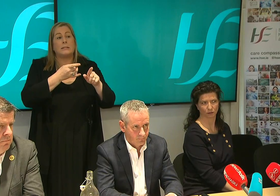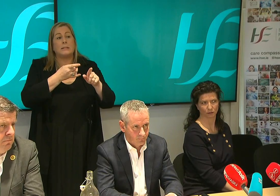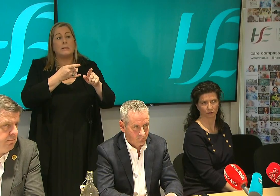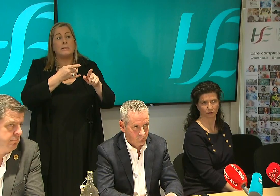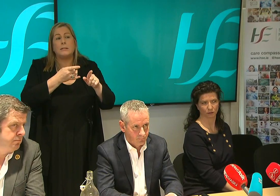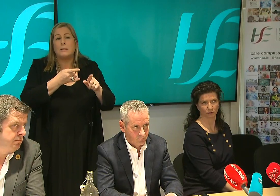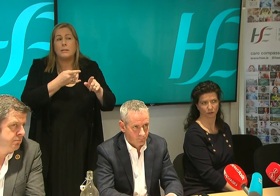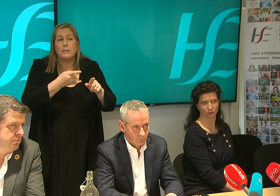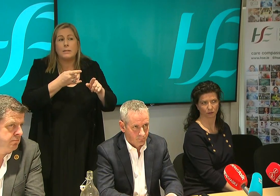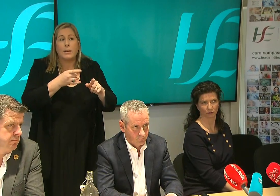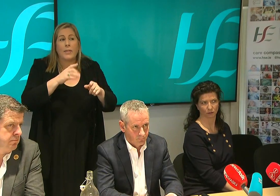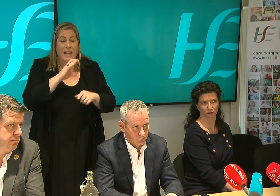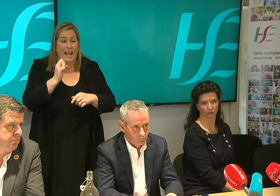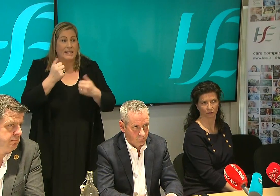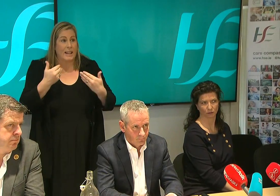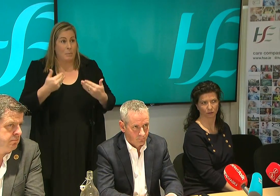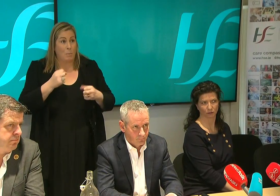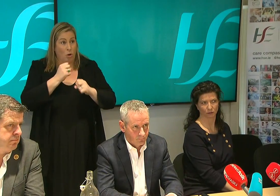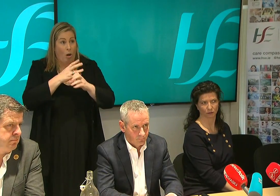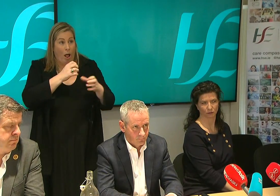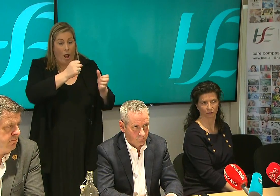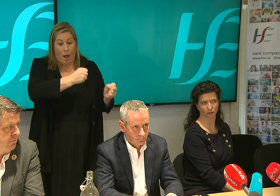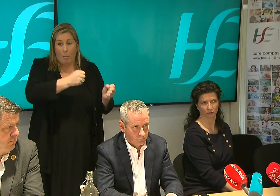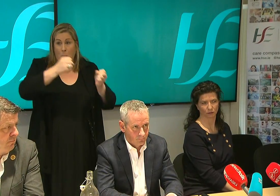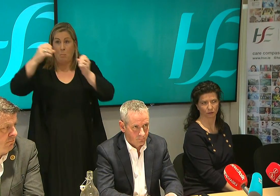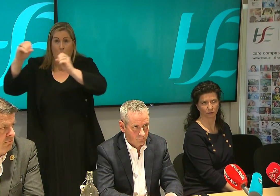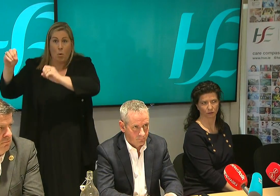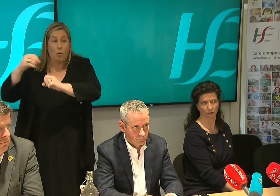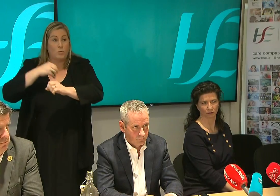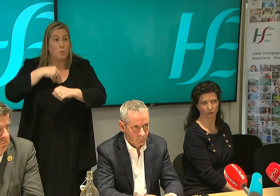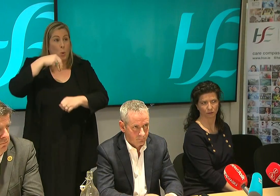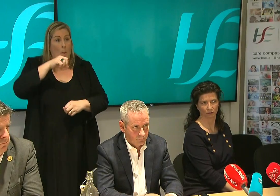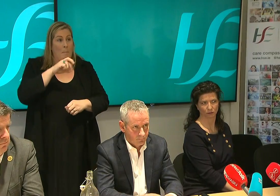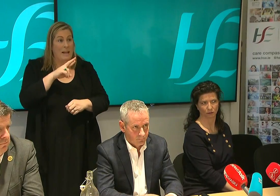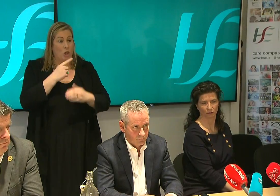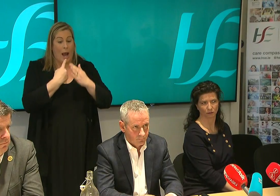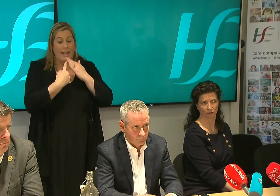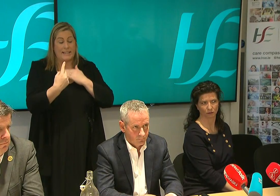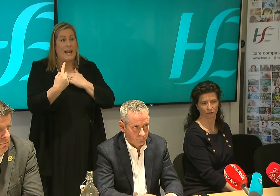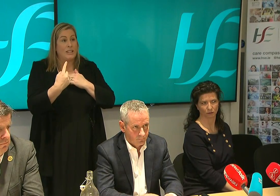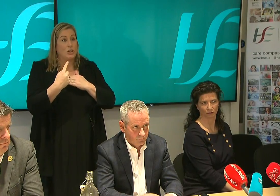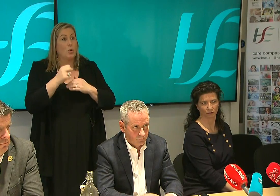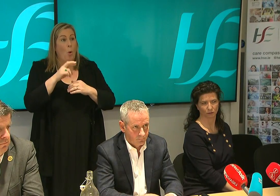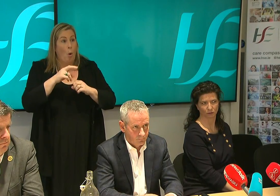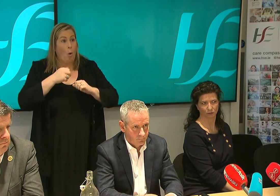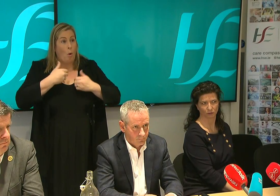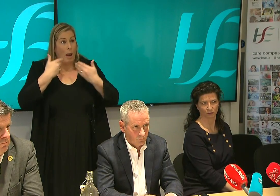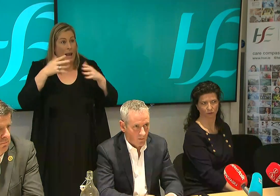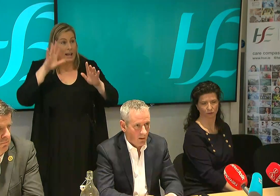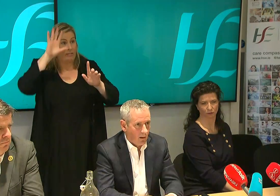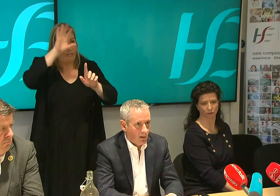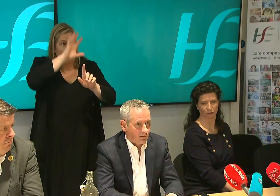have 6 cases in the country at the moment. Are all of them being moved from the national isolation unit in the matter as a first water call, or are they being spread out around the